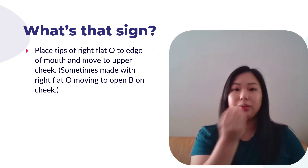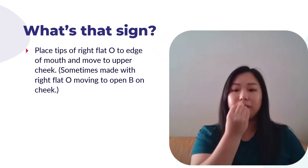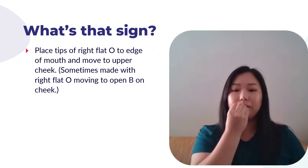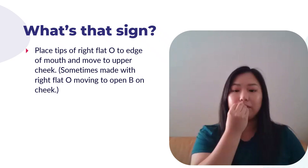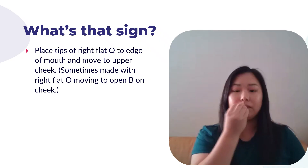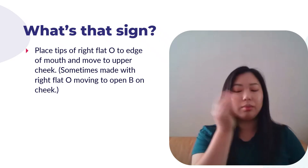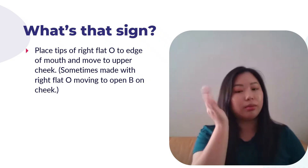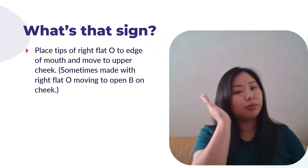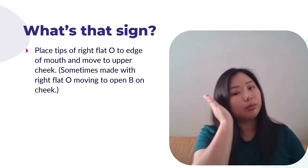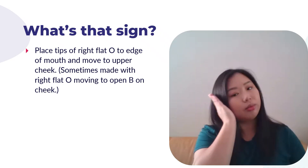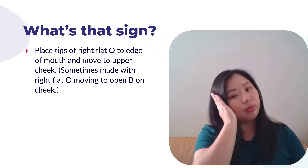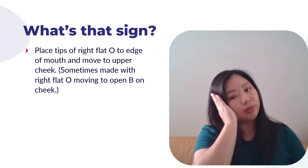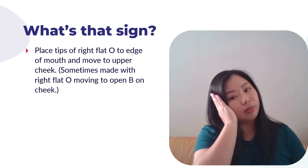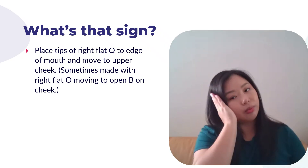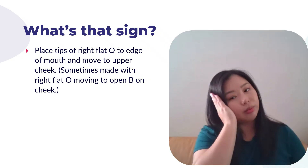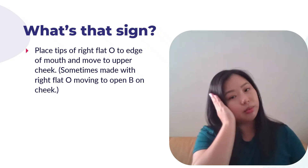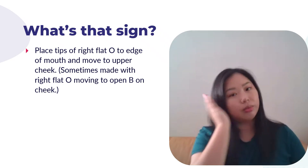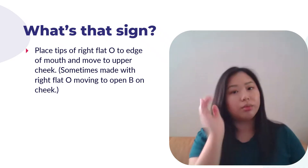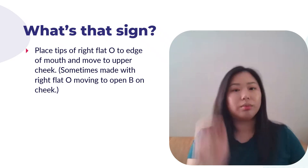or.